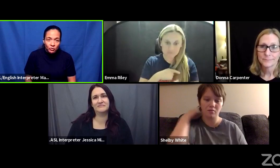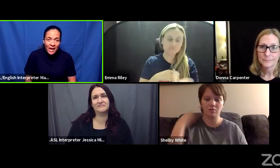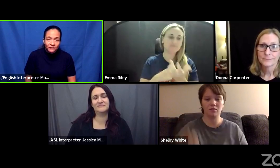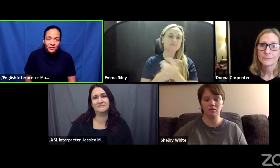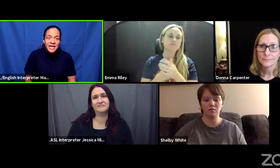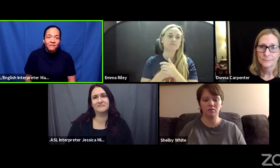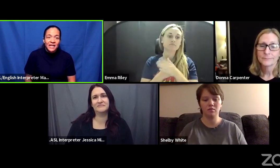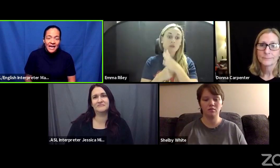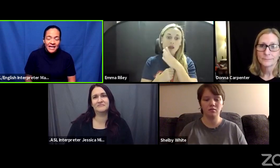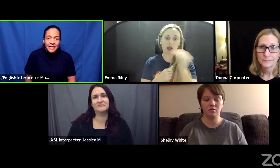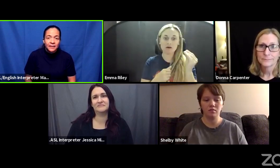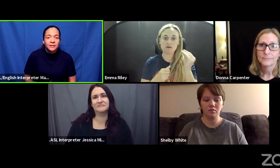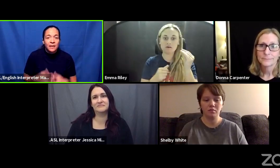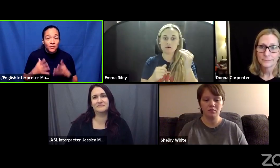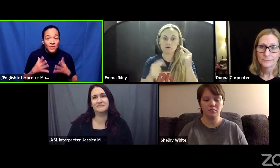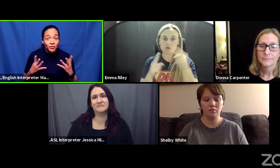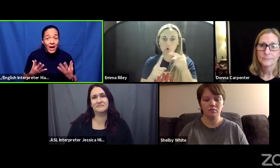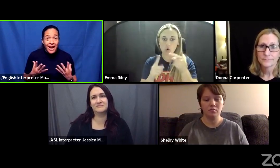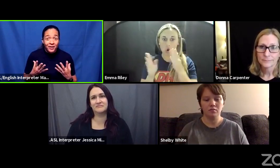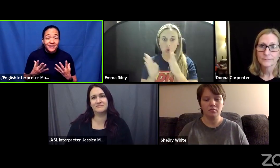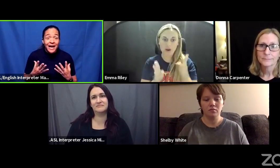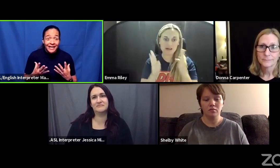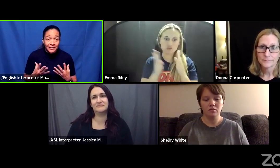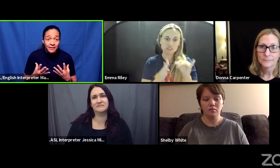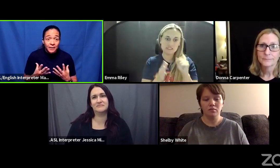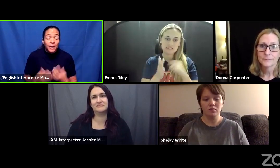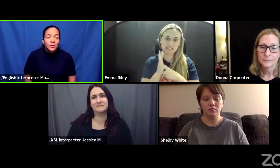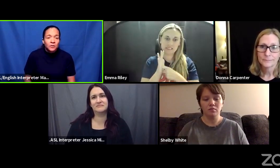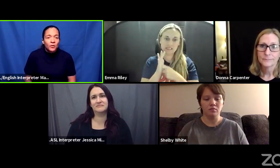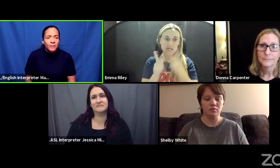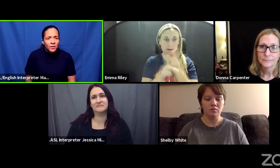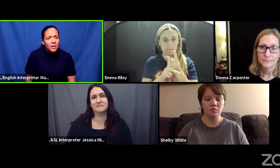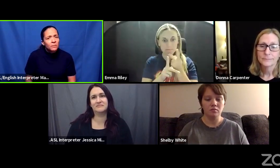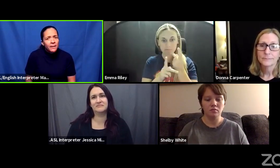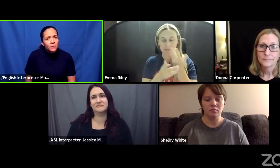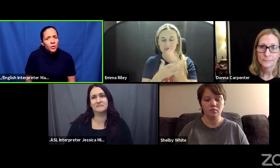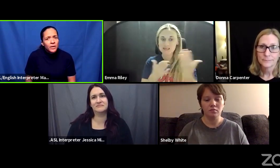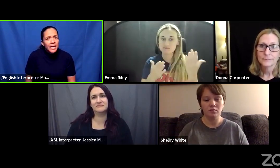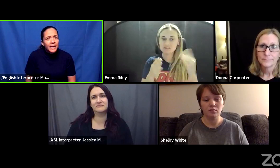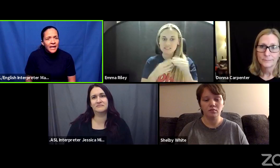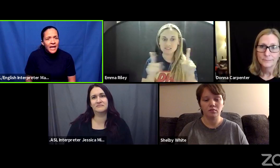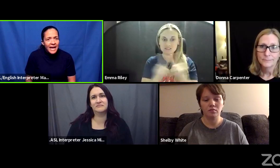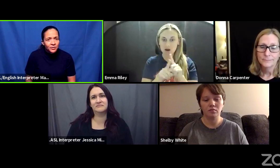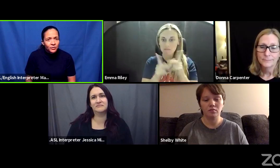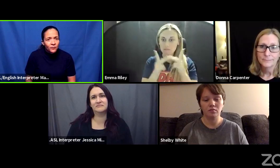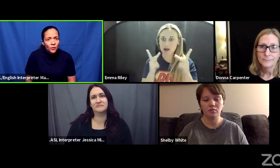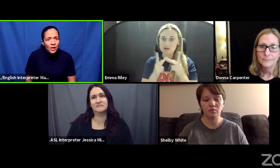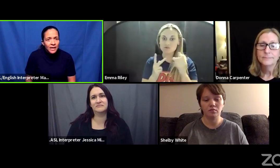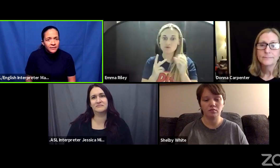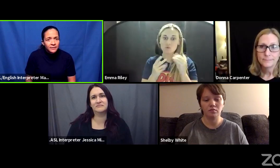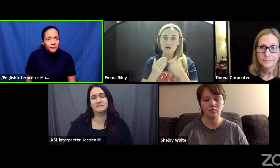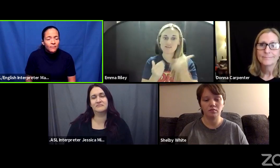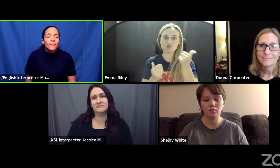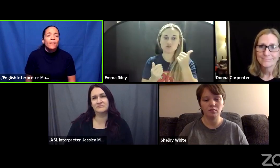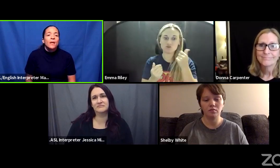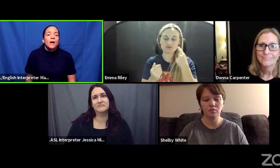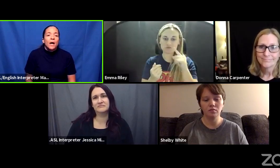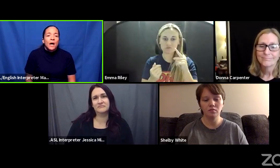because we do have to navigate, and some things are out of sight. So they create a hazard for